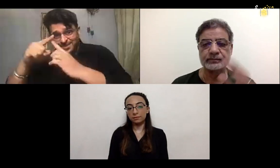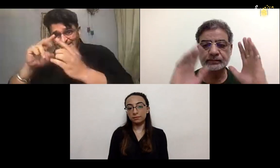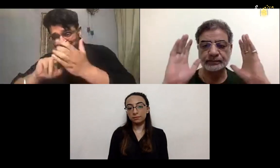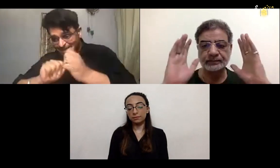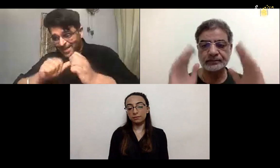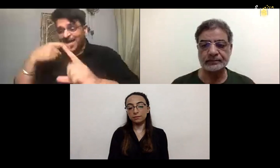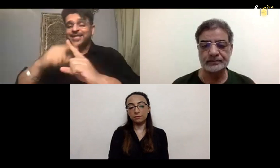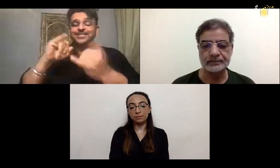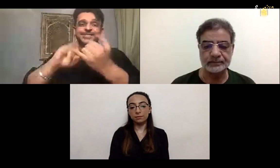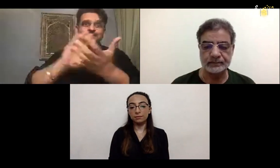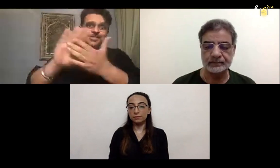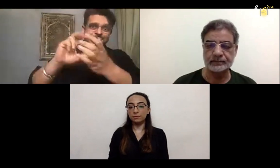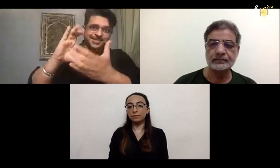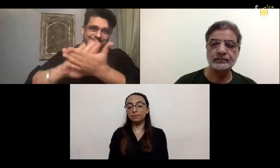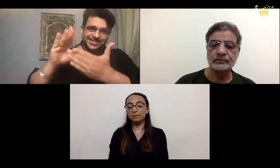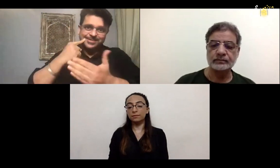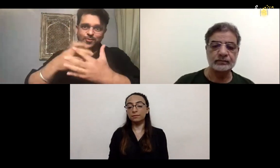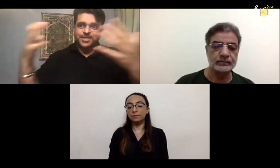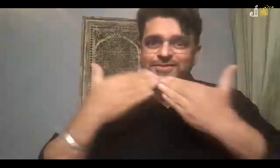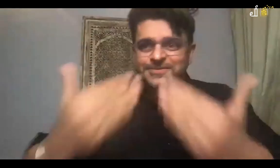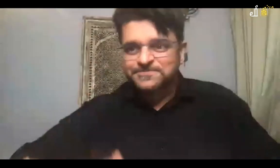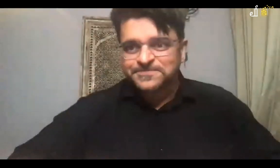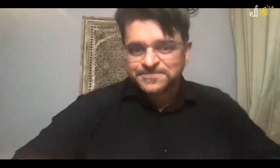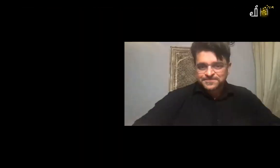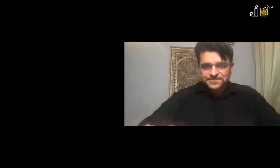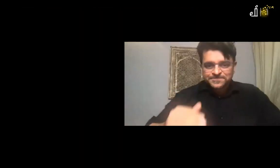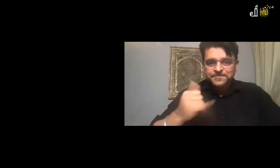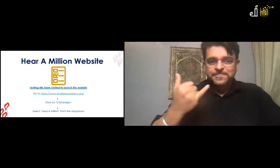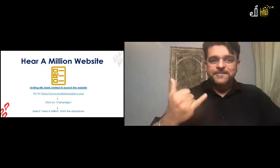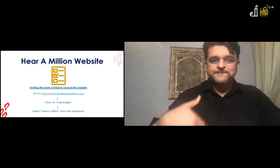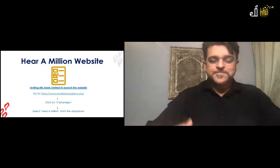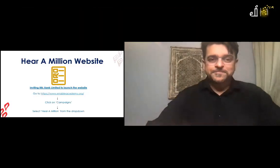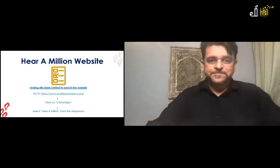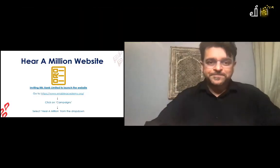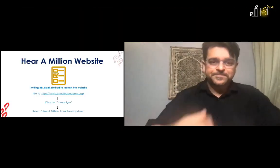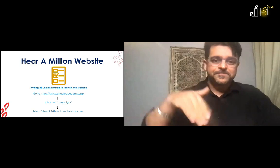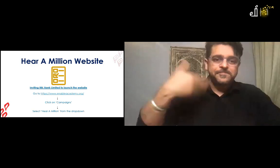and Ms. Shanta and Sachi. Thank you so much.